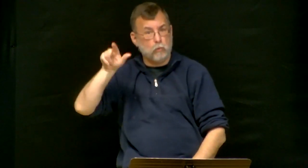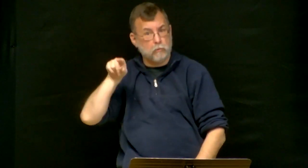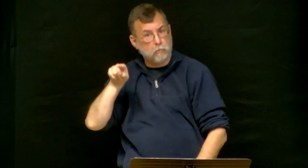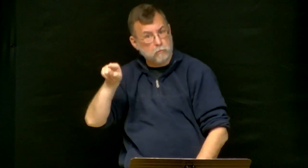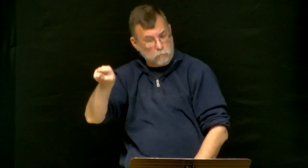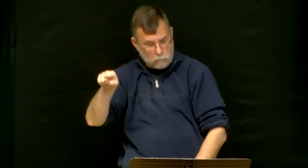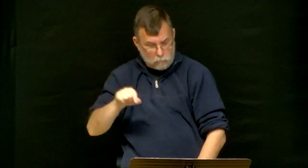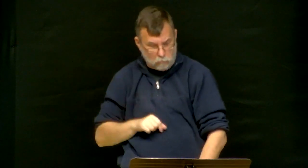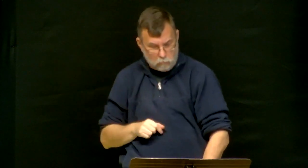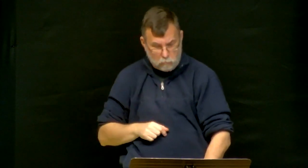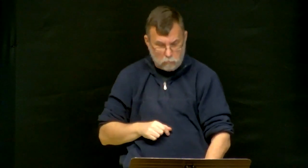through